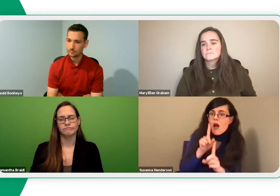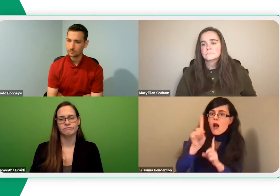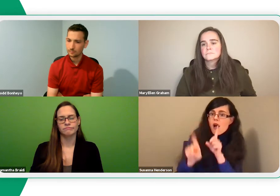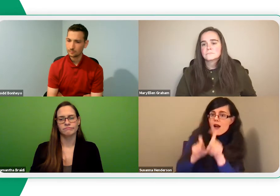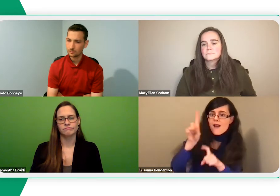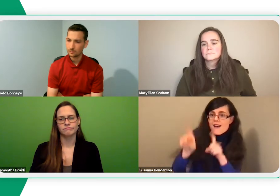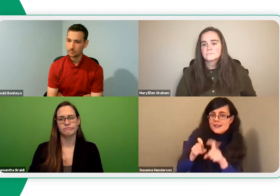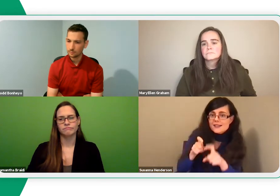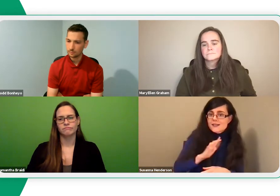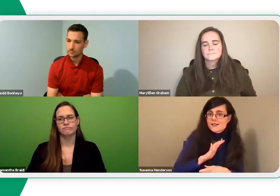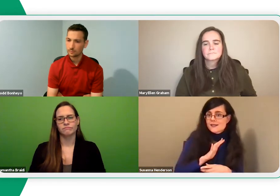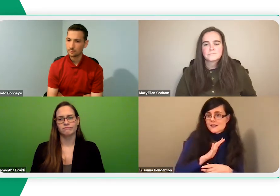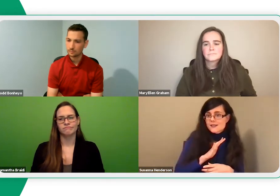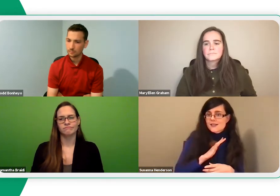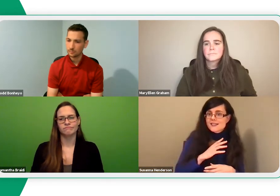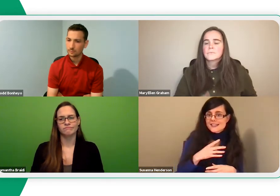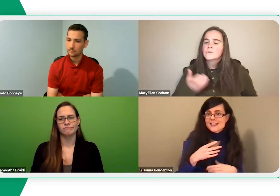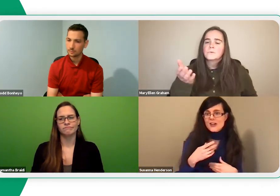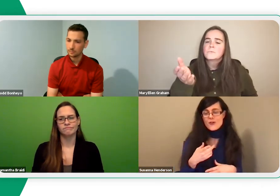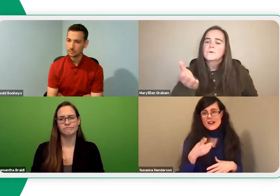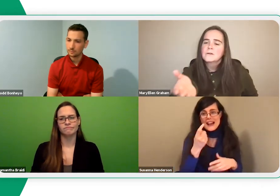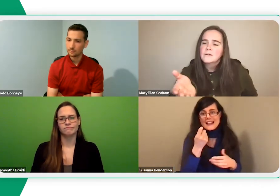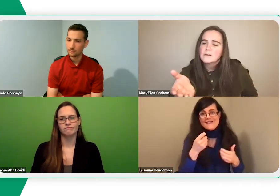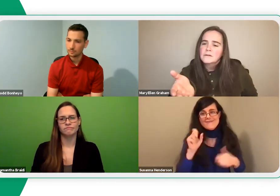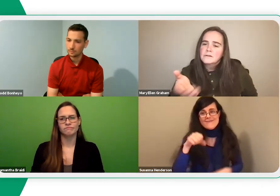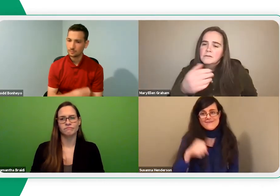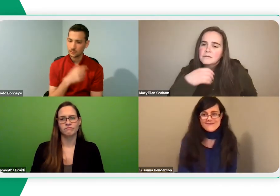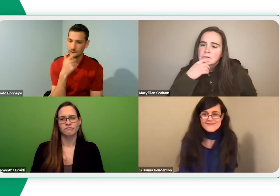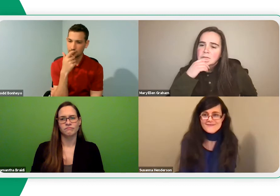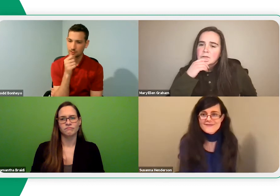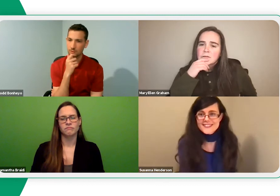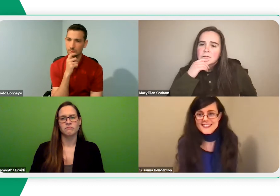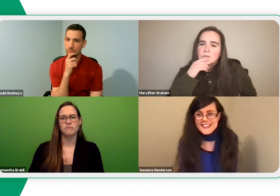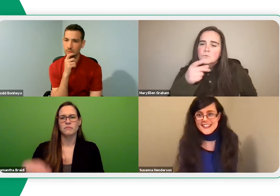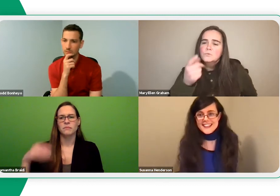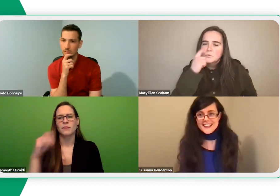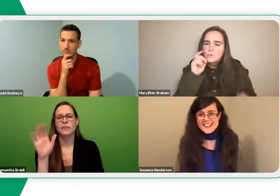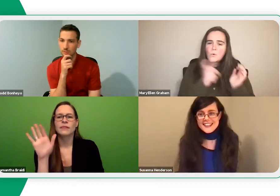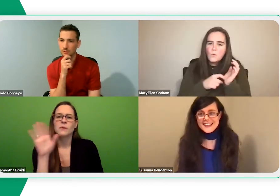programs are out there to help you and how you can start asking questions and learning about that.